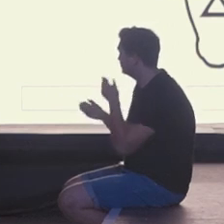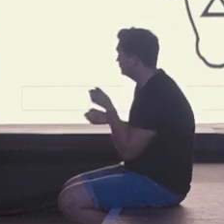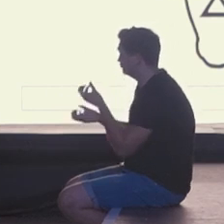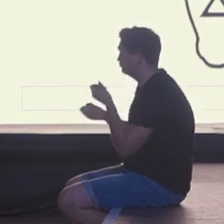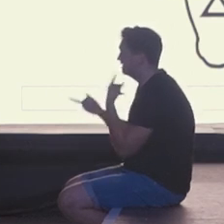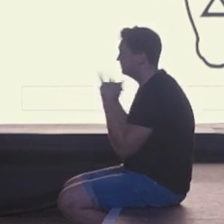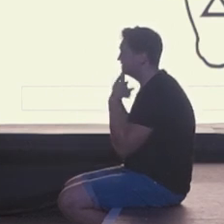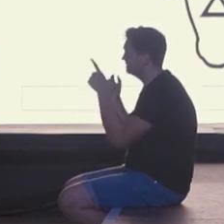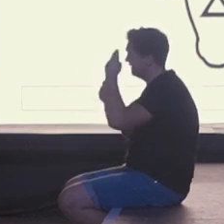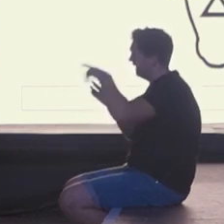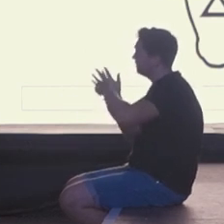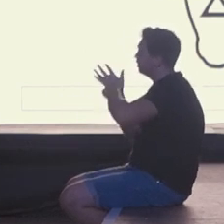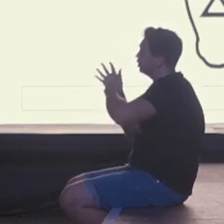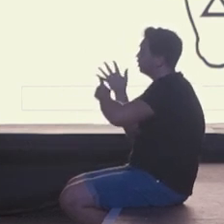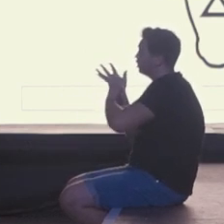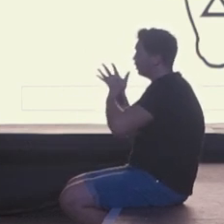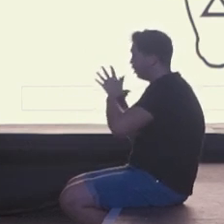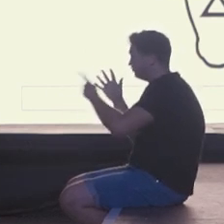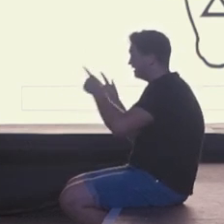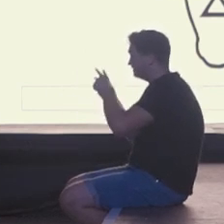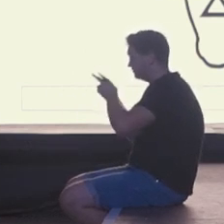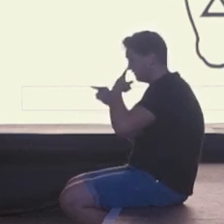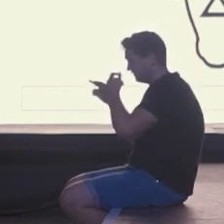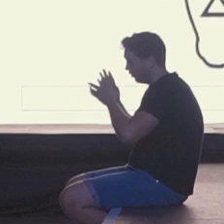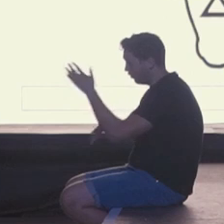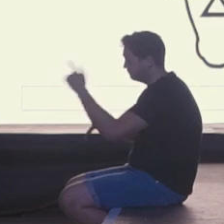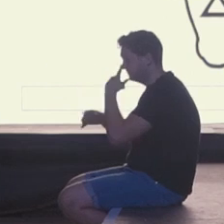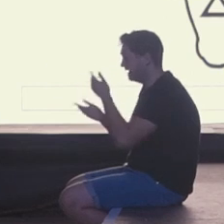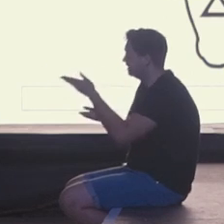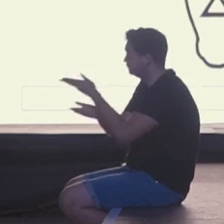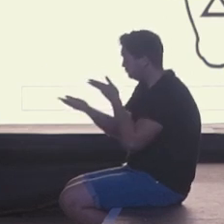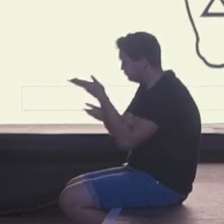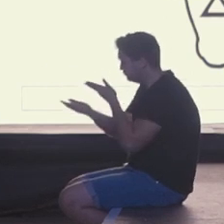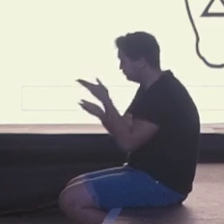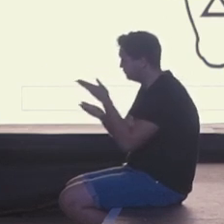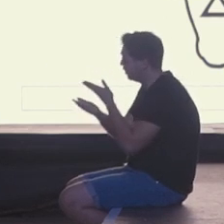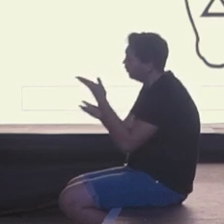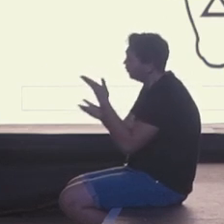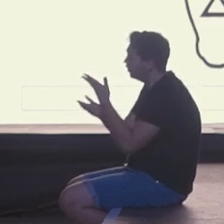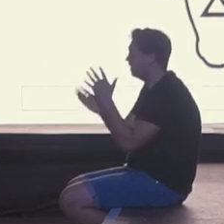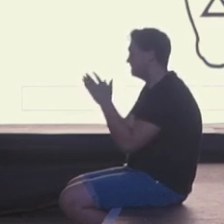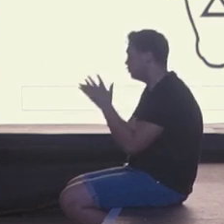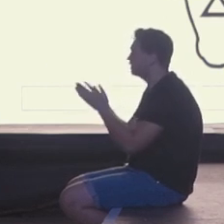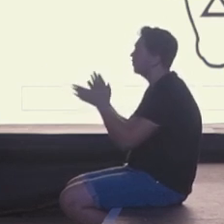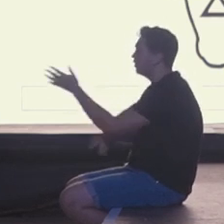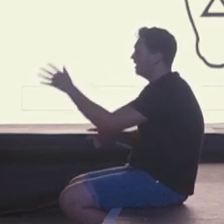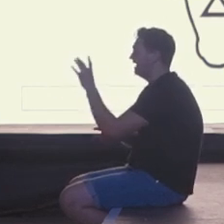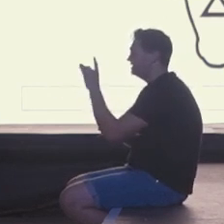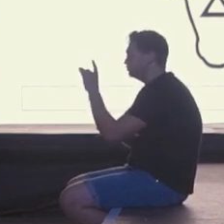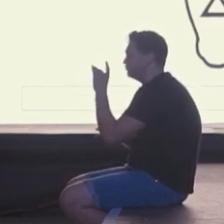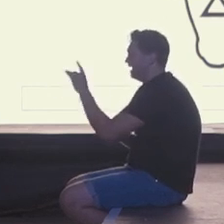amazing. She's called Laura. So go over to the family camp and have a chat with her if you can find her. If not, just Google her or Instagram